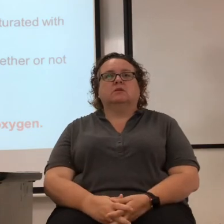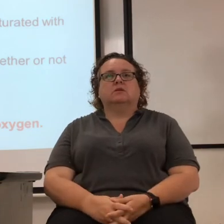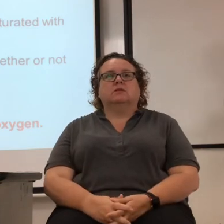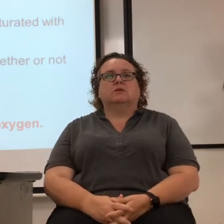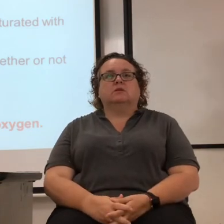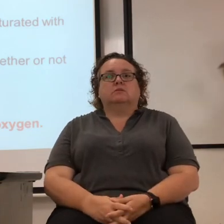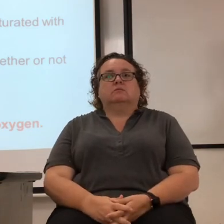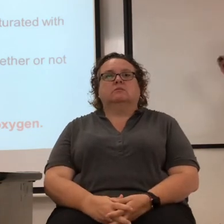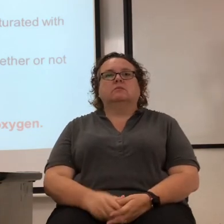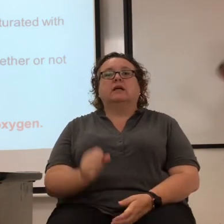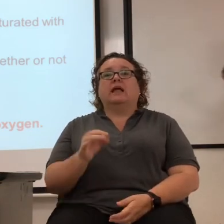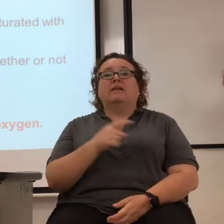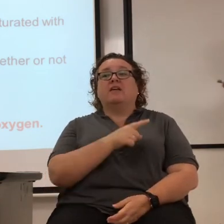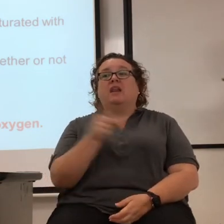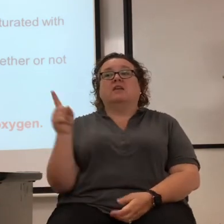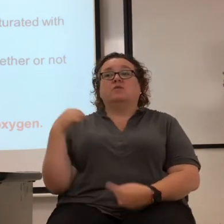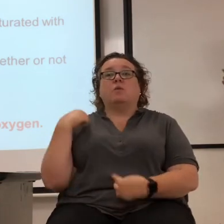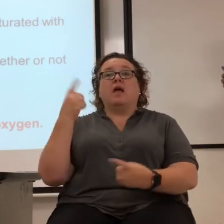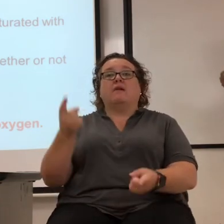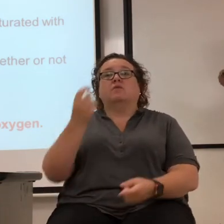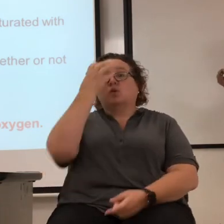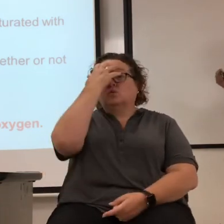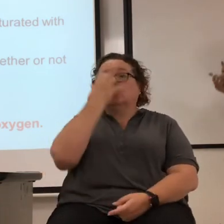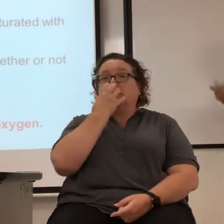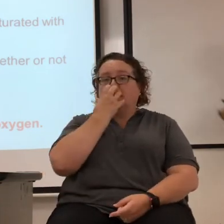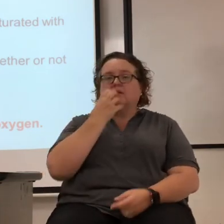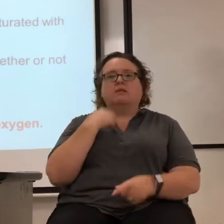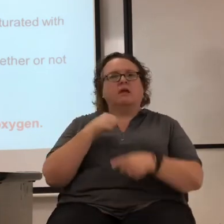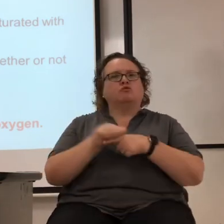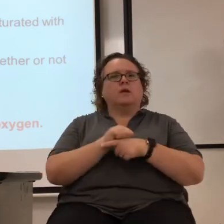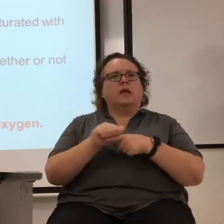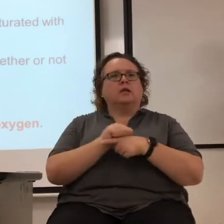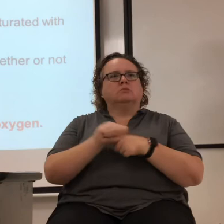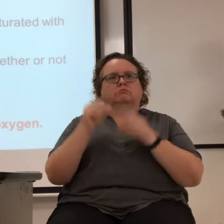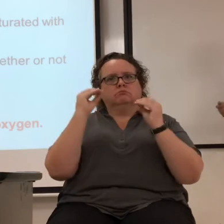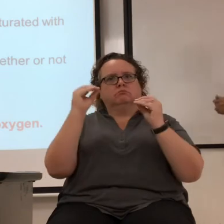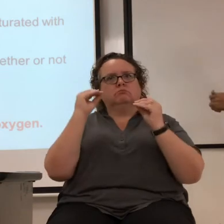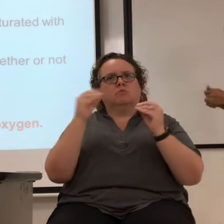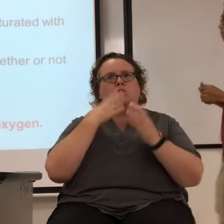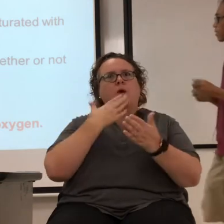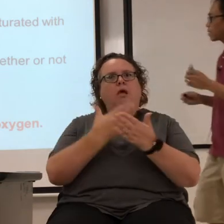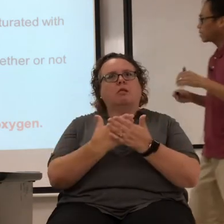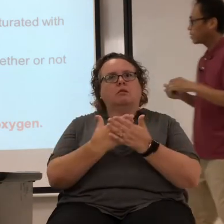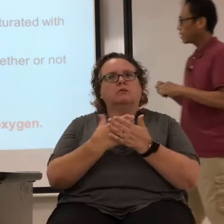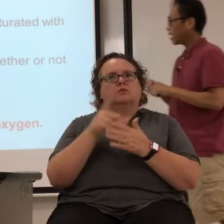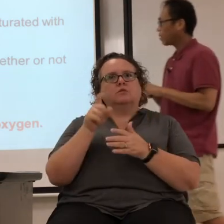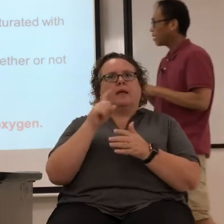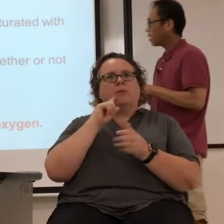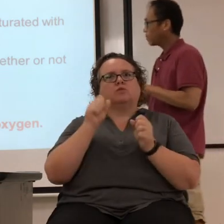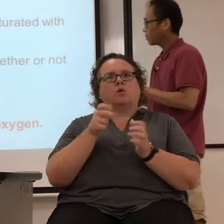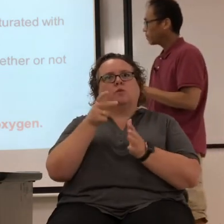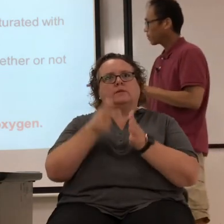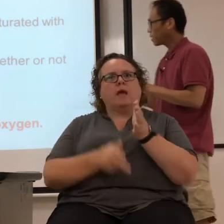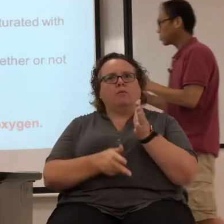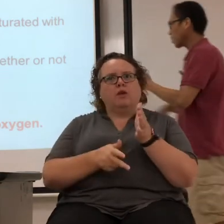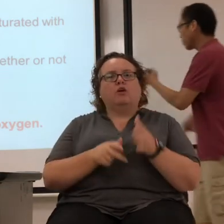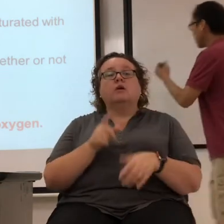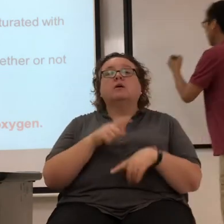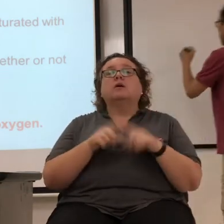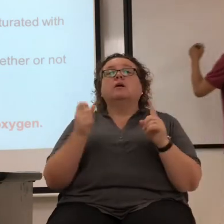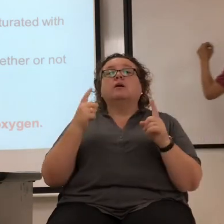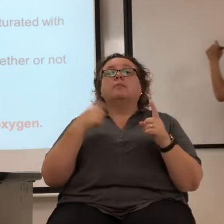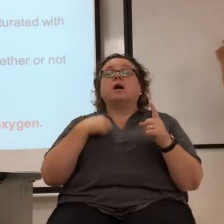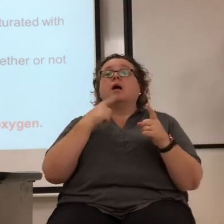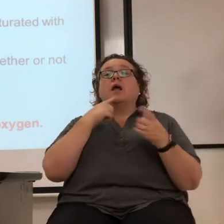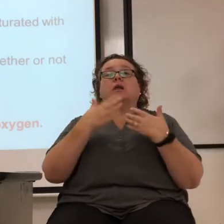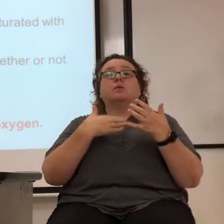Yeah. Well, if any of you ever go scuba diving, they train quite well. What you do down there. Now, okay, so what I was